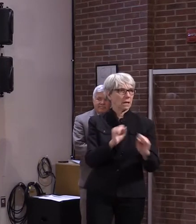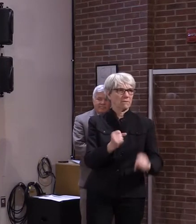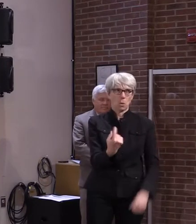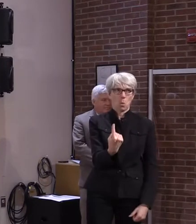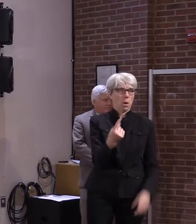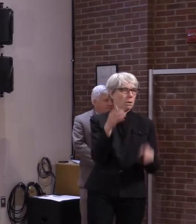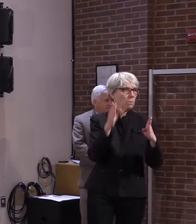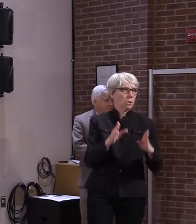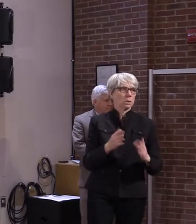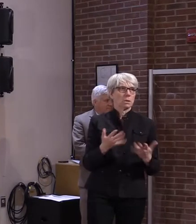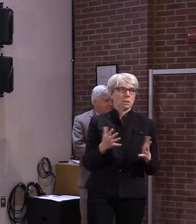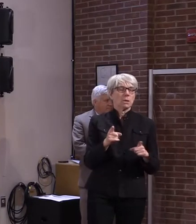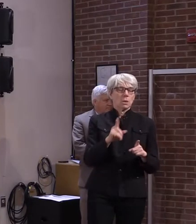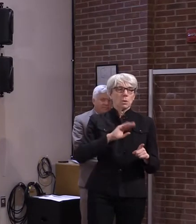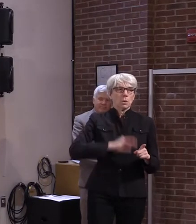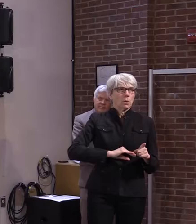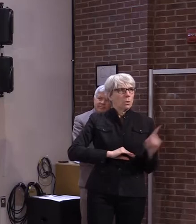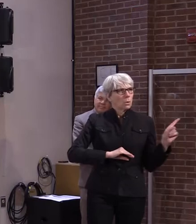well.